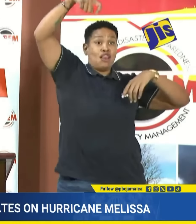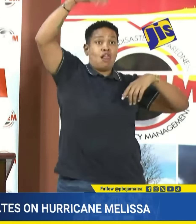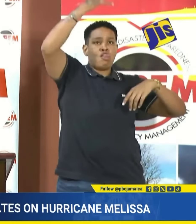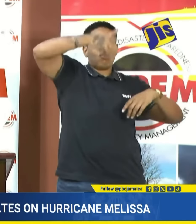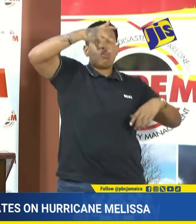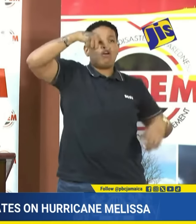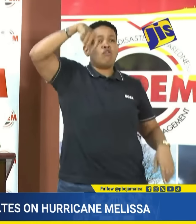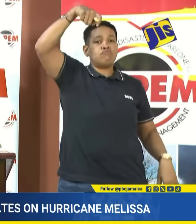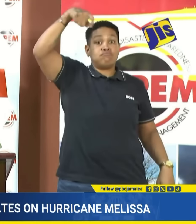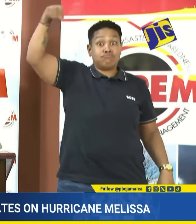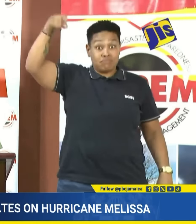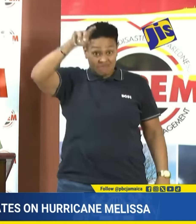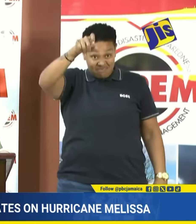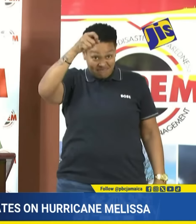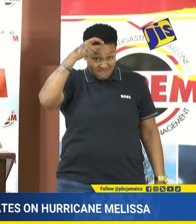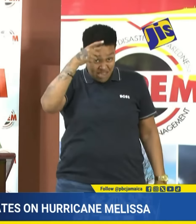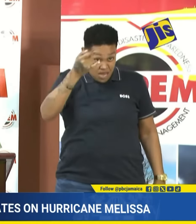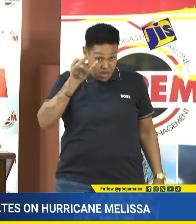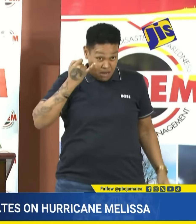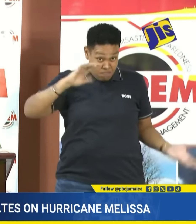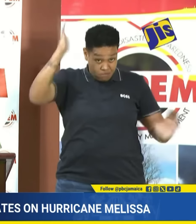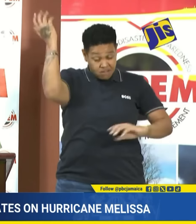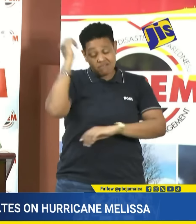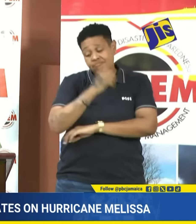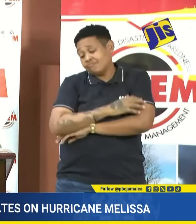that they will be held responsible